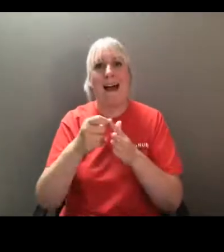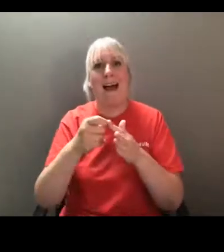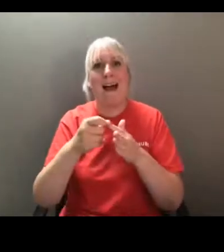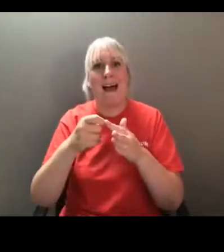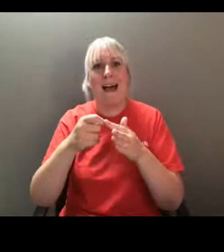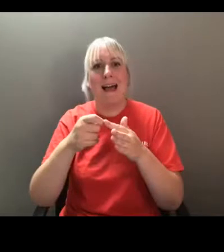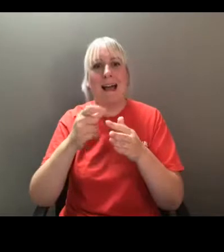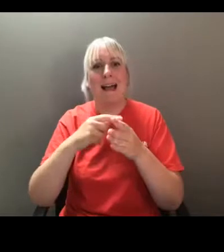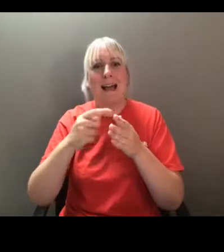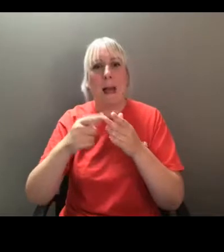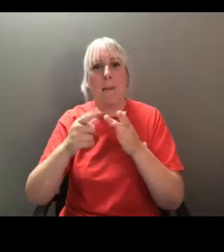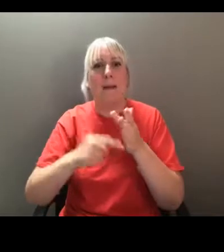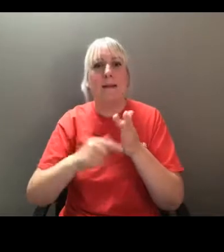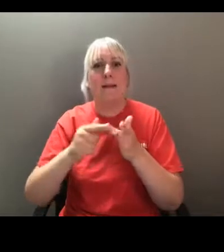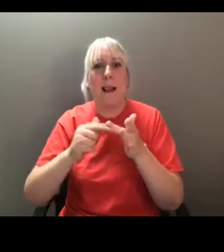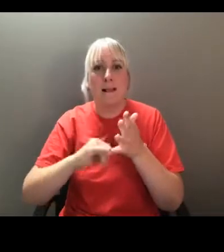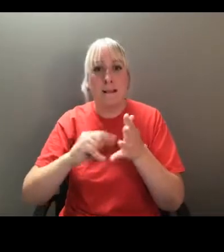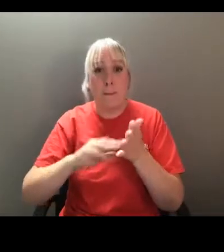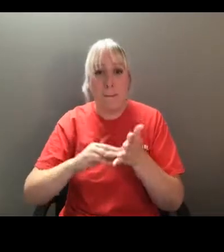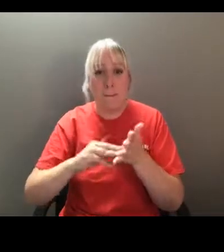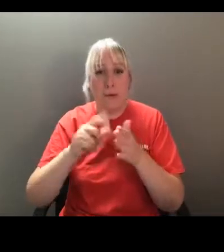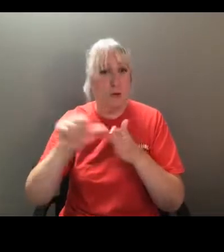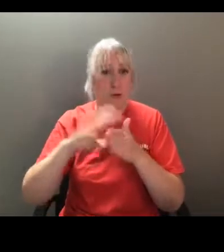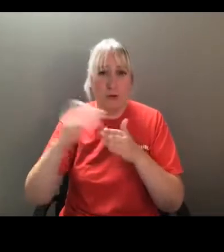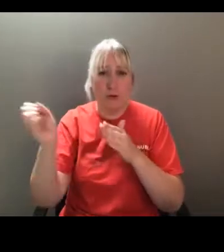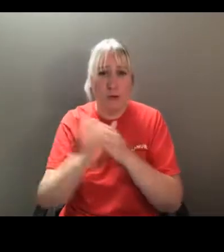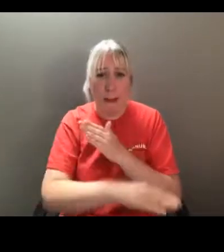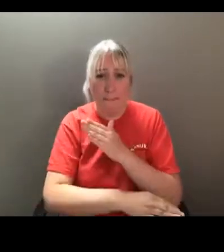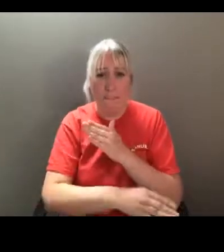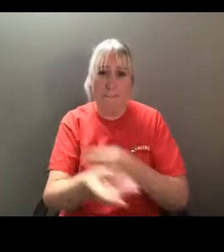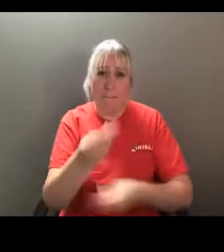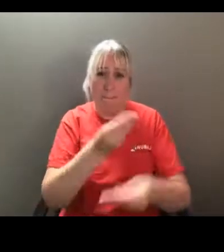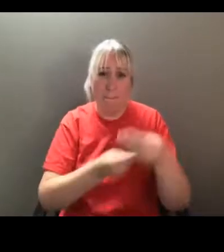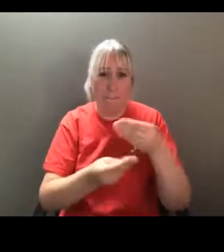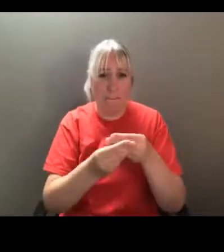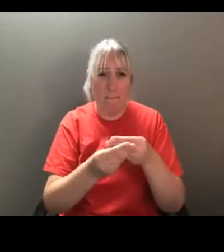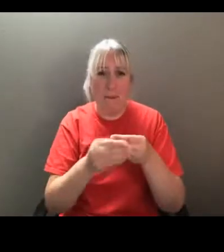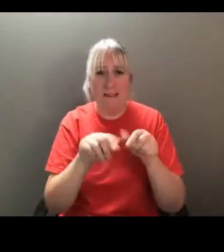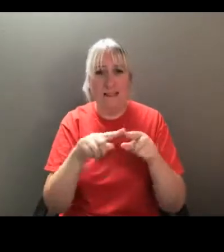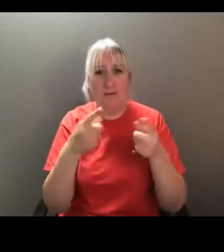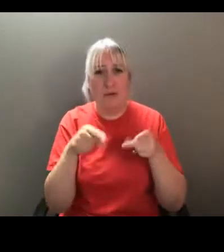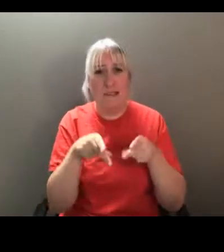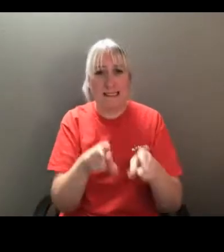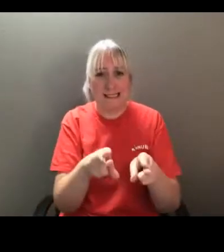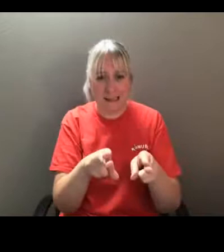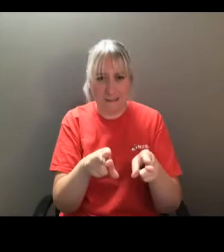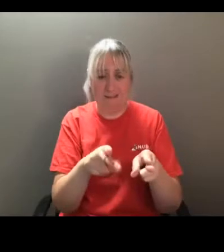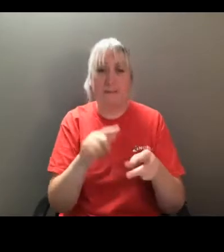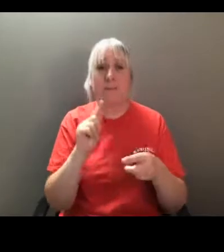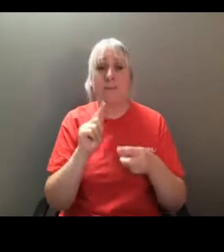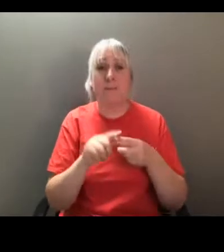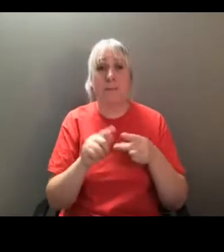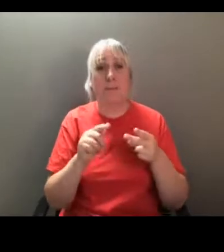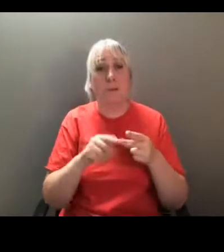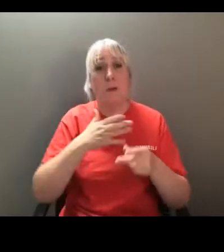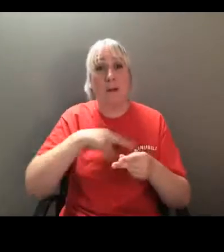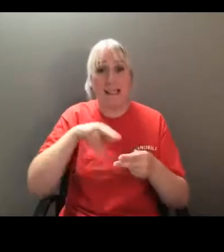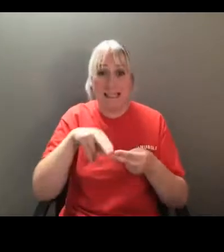One would be an increase in nationalisations. The other,